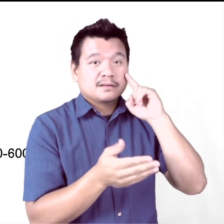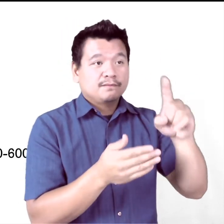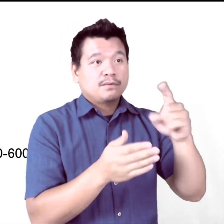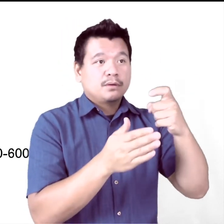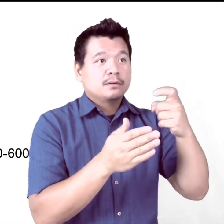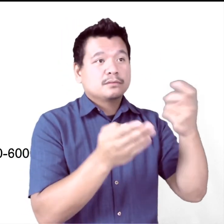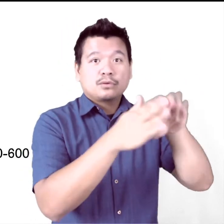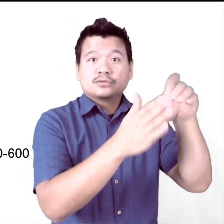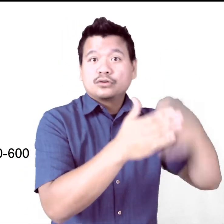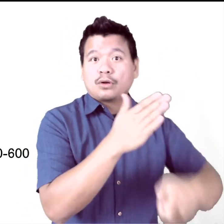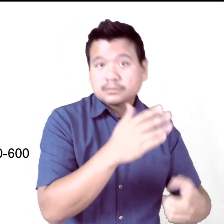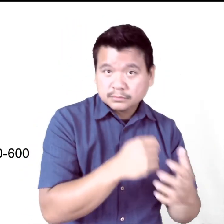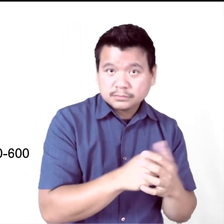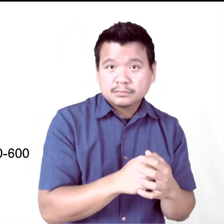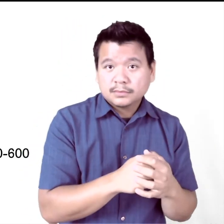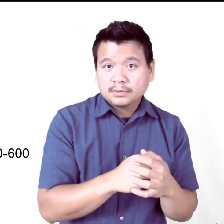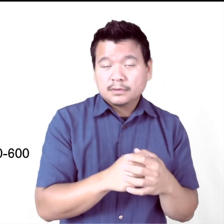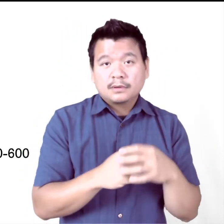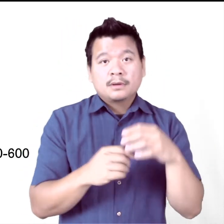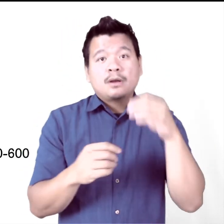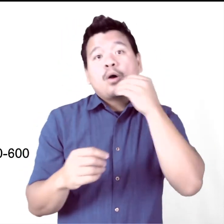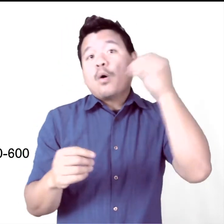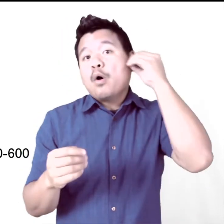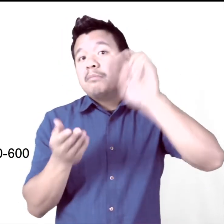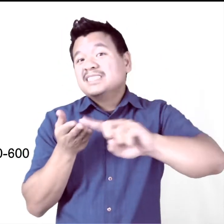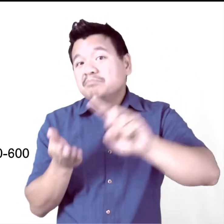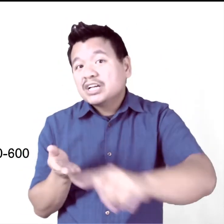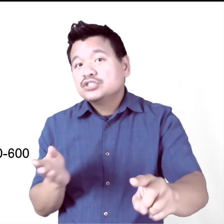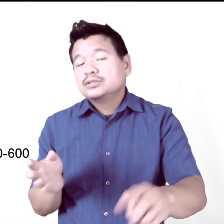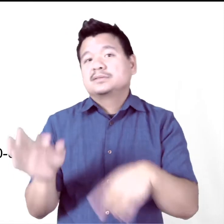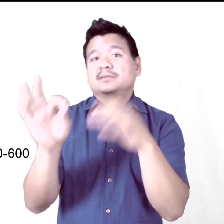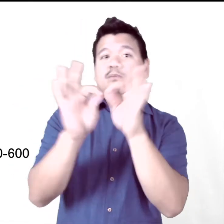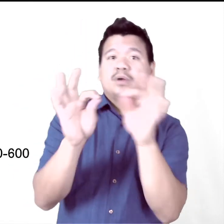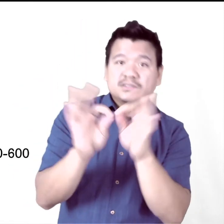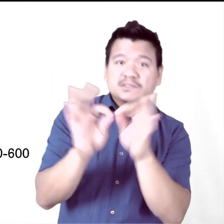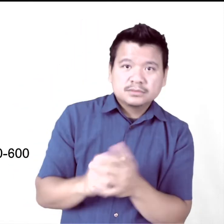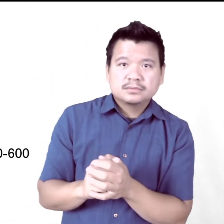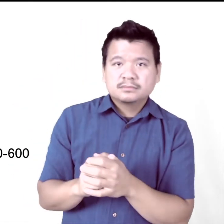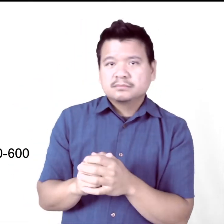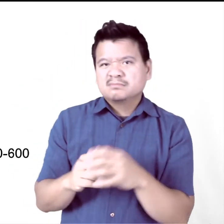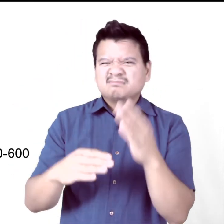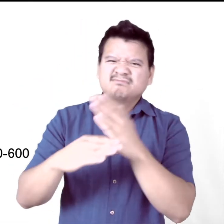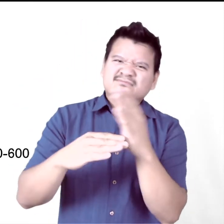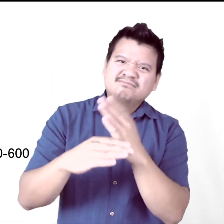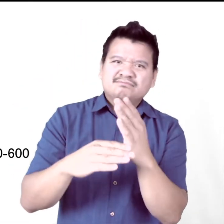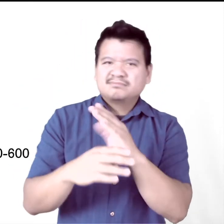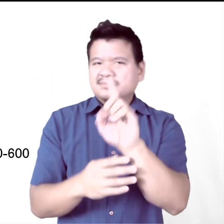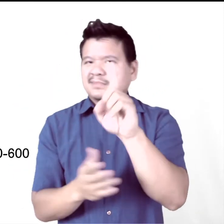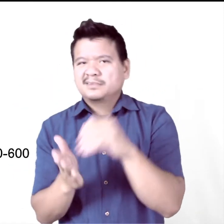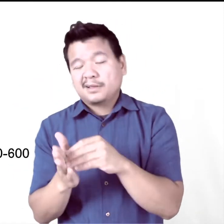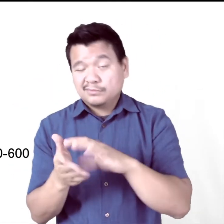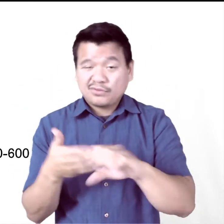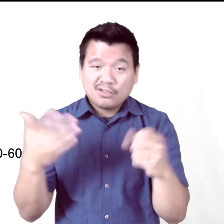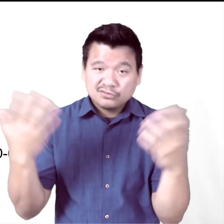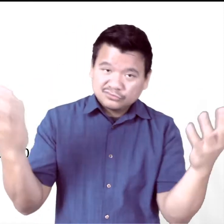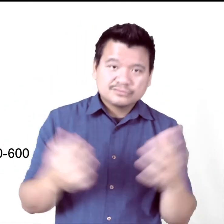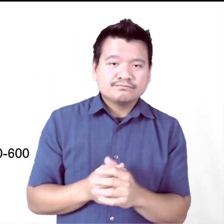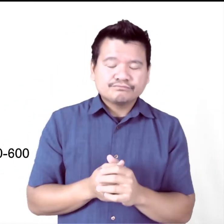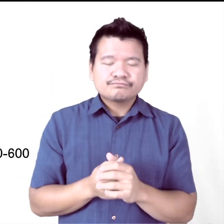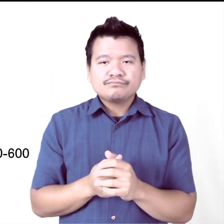9 grand for your closing costs. Let's see, home inspections and appraisals. That's another